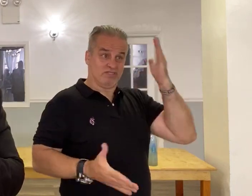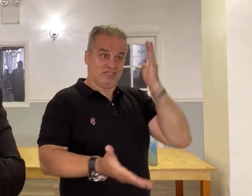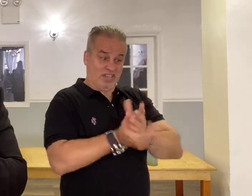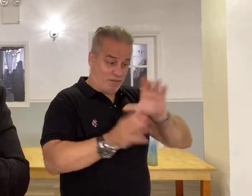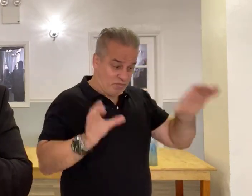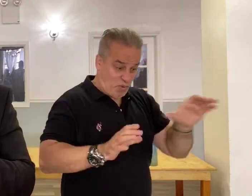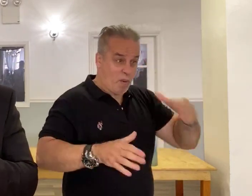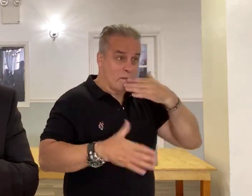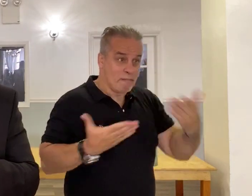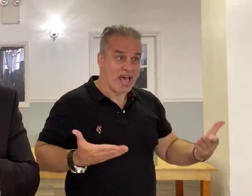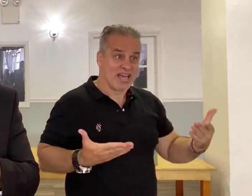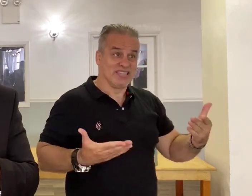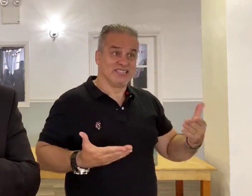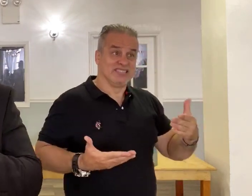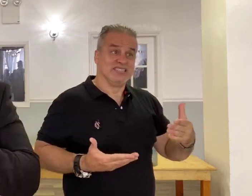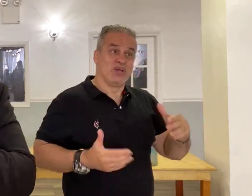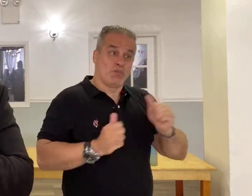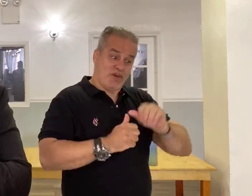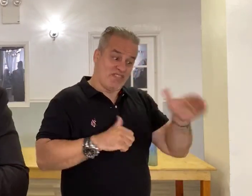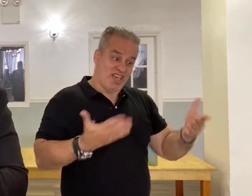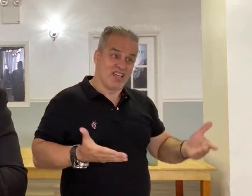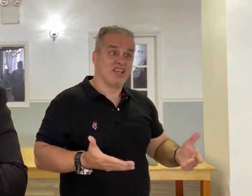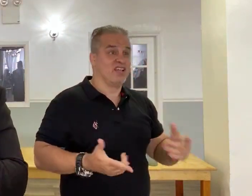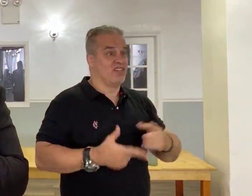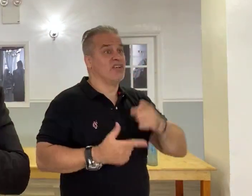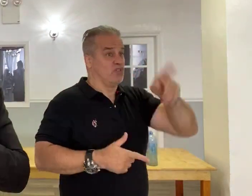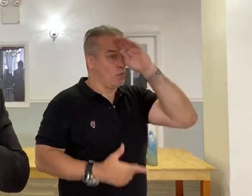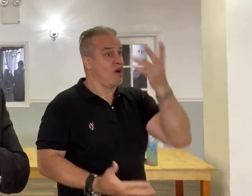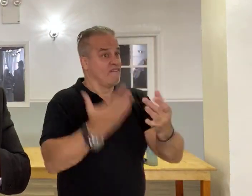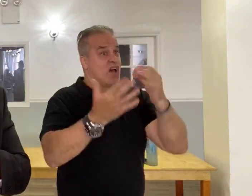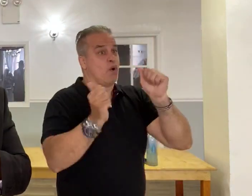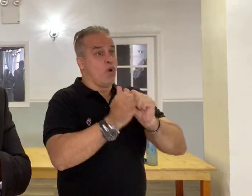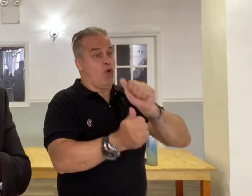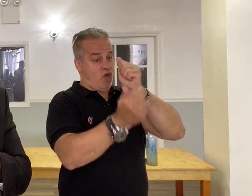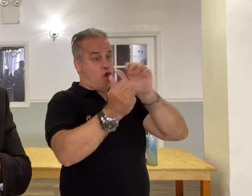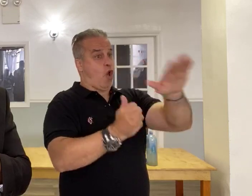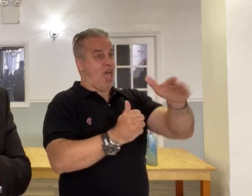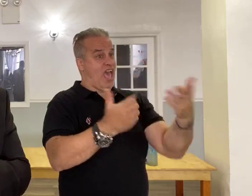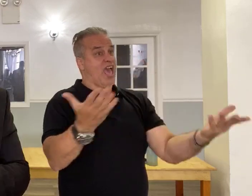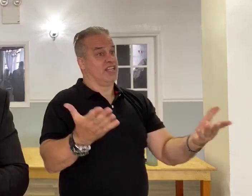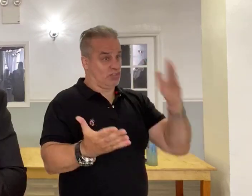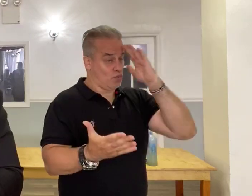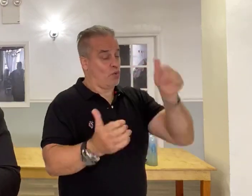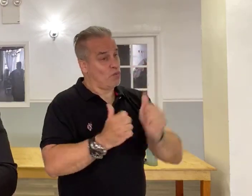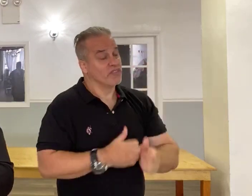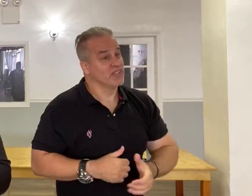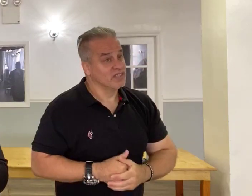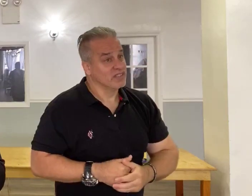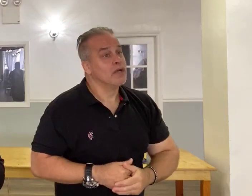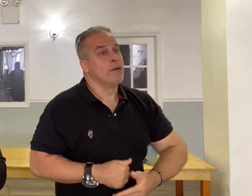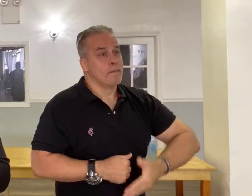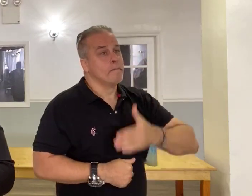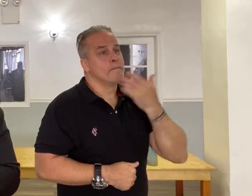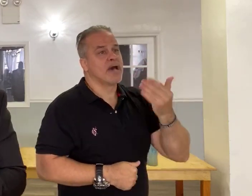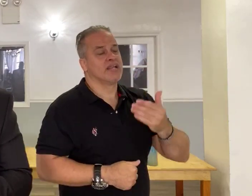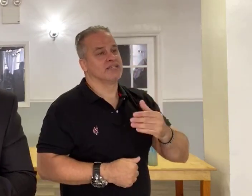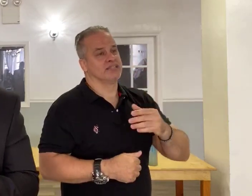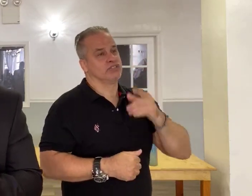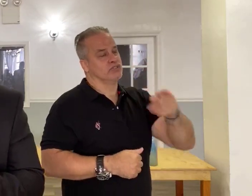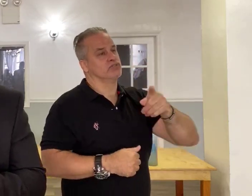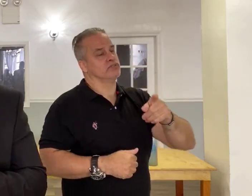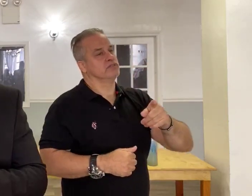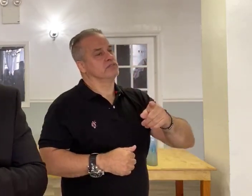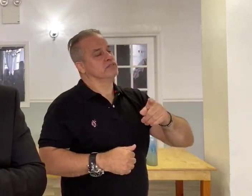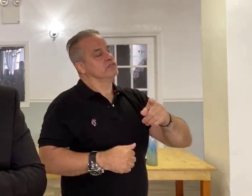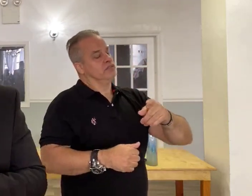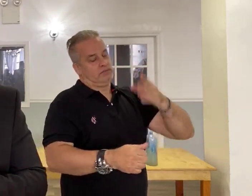with my feet, I'm going to cut off my hands, I'm going to cut off my feet. Don't do that. Understand what Jesus is saying. He